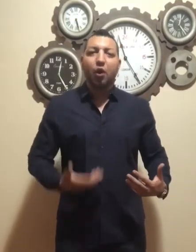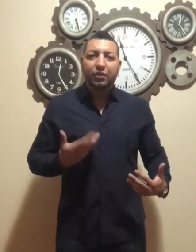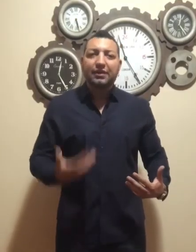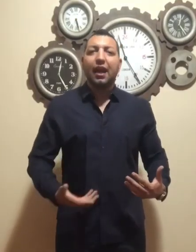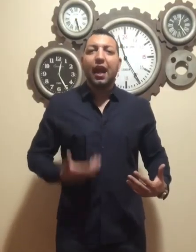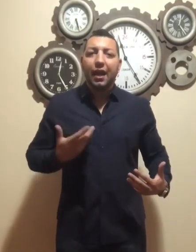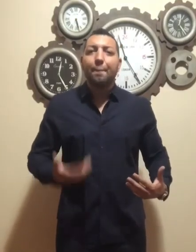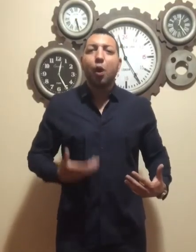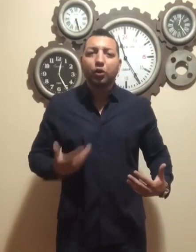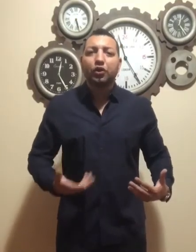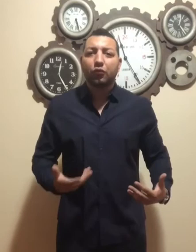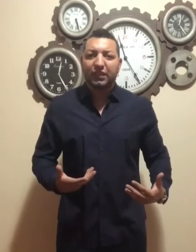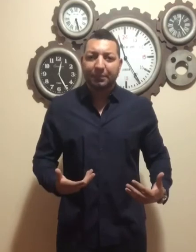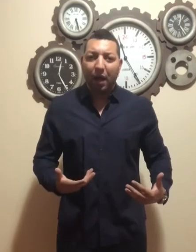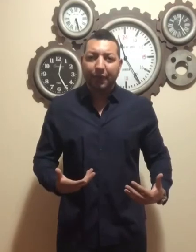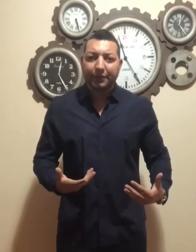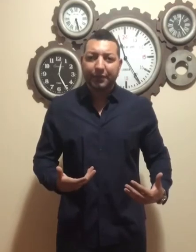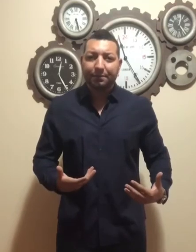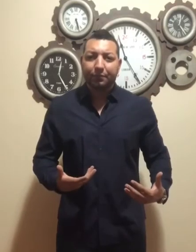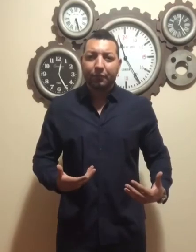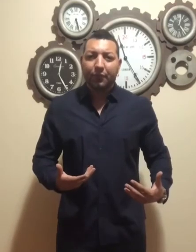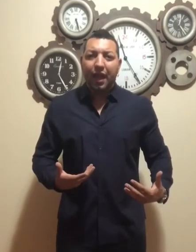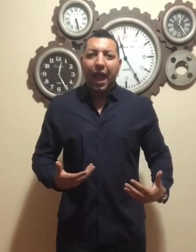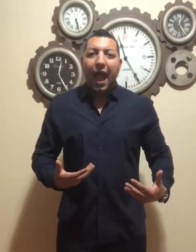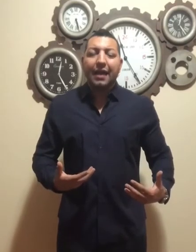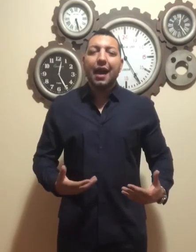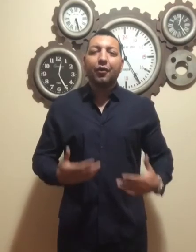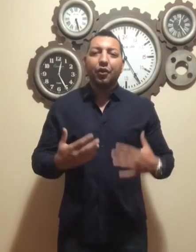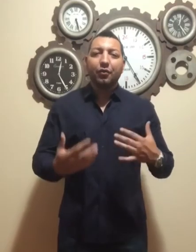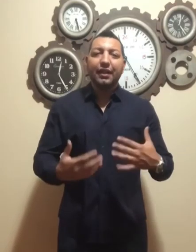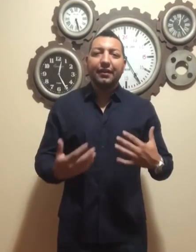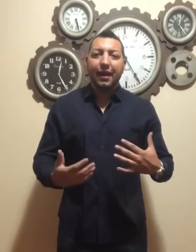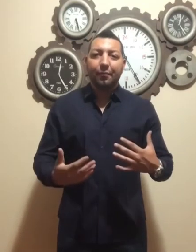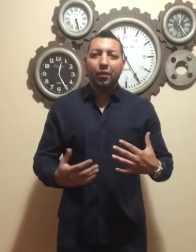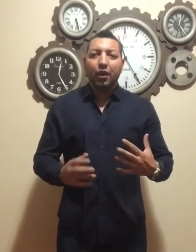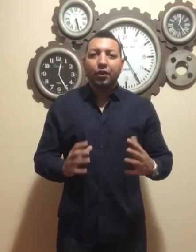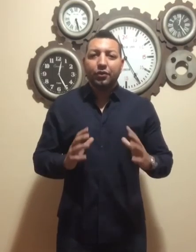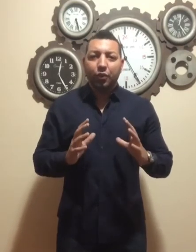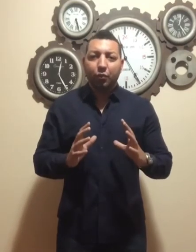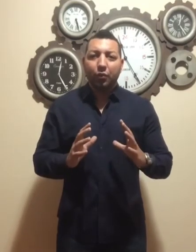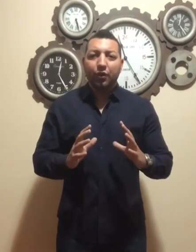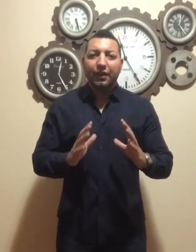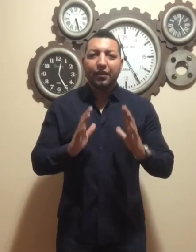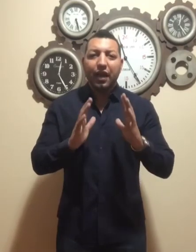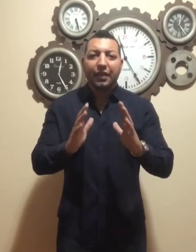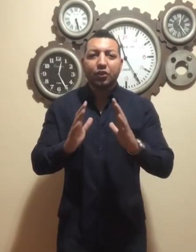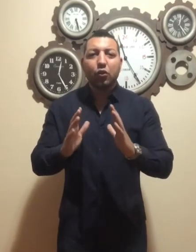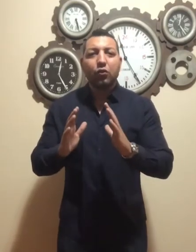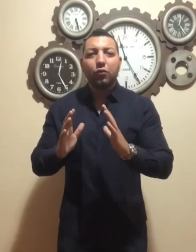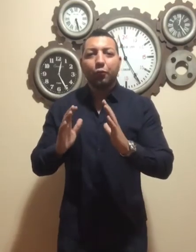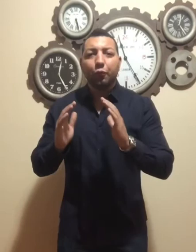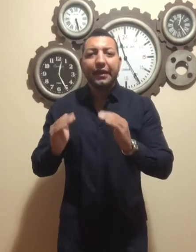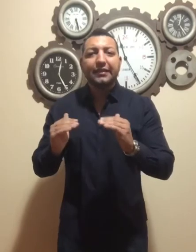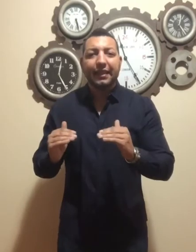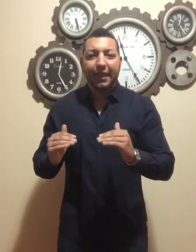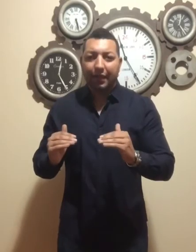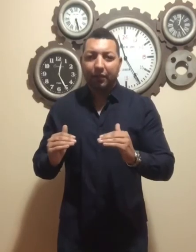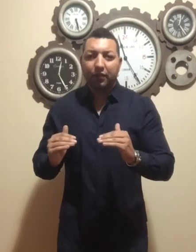invokes an emotional response. And now you lead them to the logical reasoning